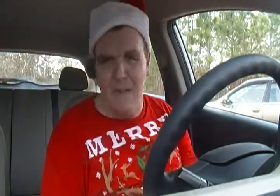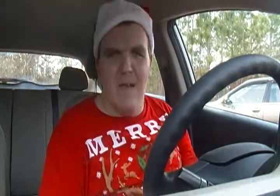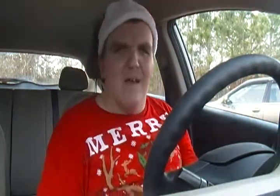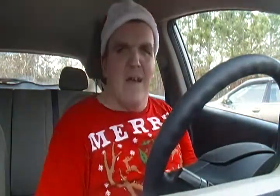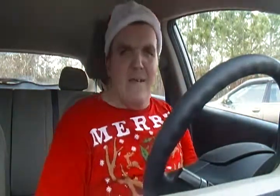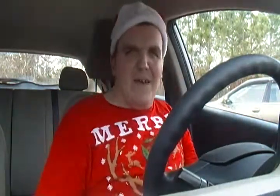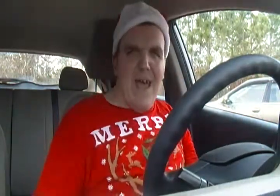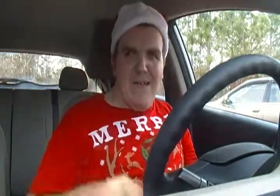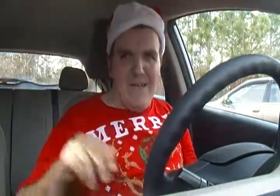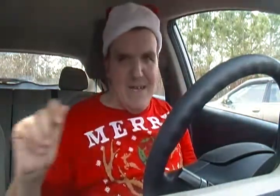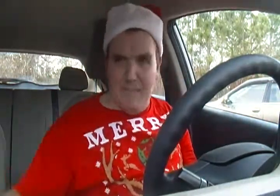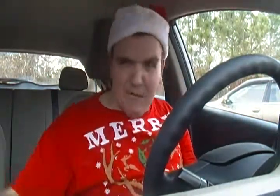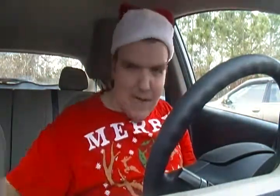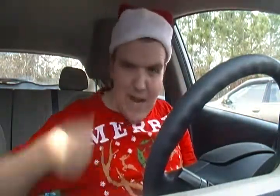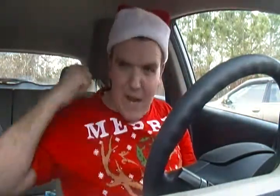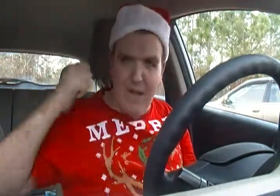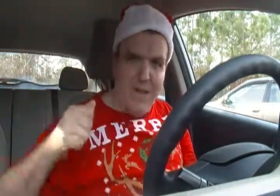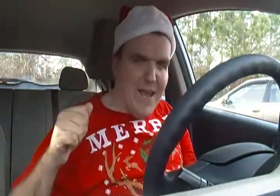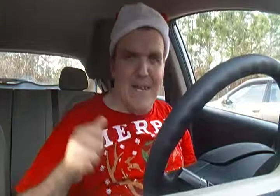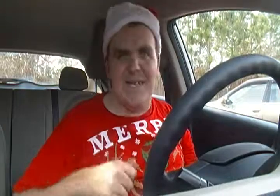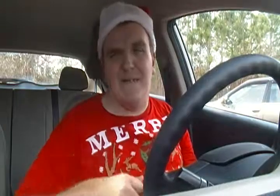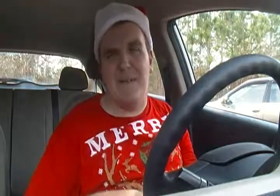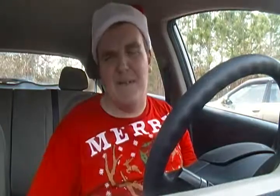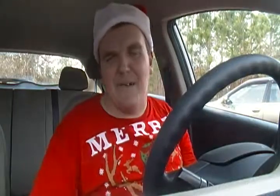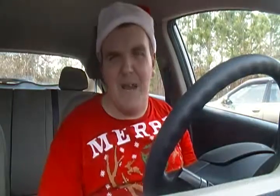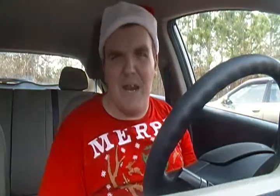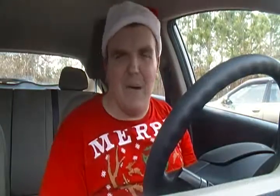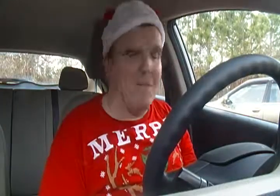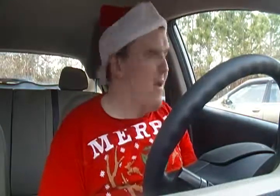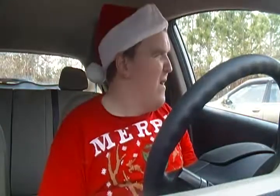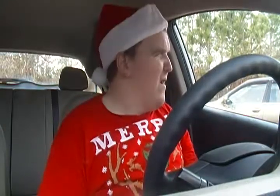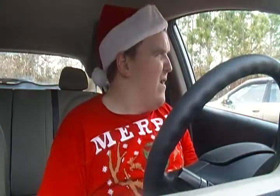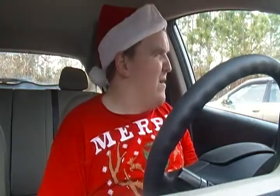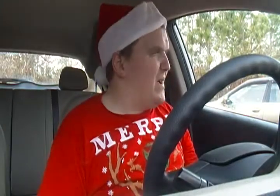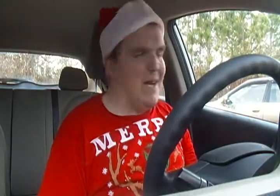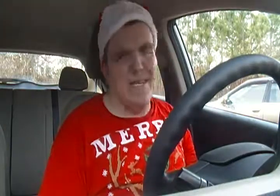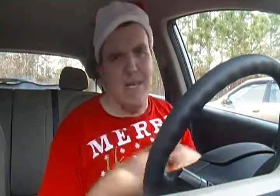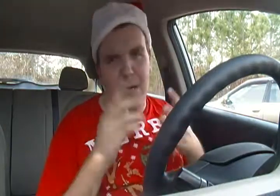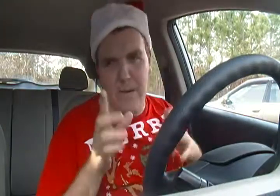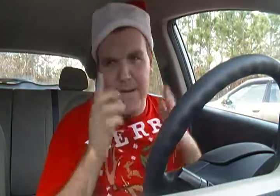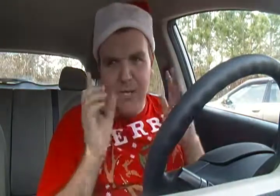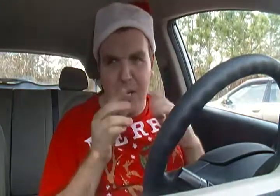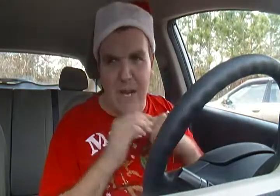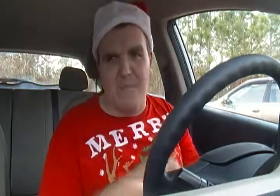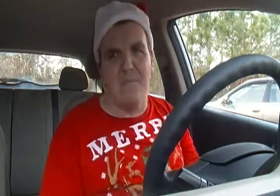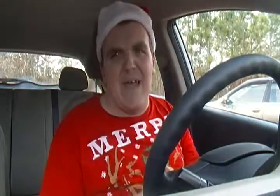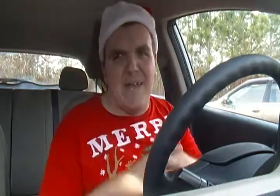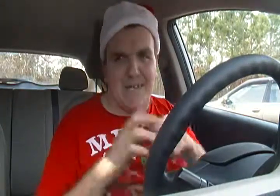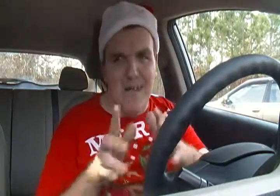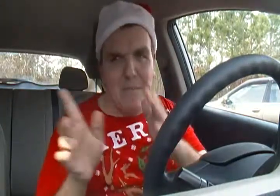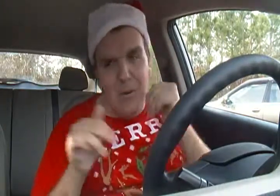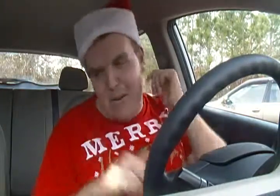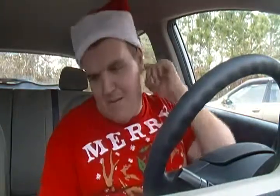the dad just eats some turkey the dad just eats a piece of turkey anyway because he's a turkey junkie i said in the movie